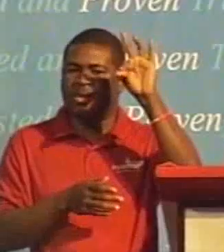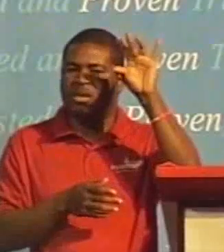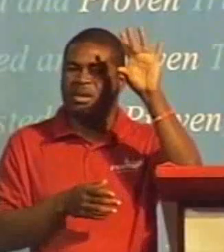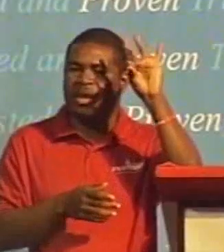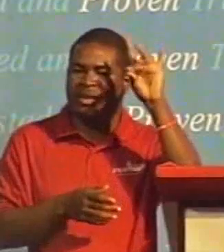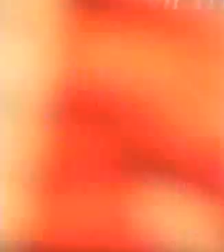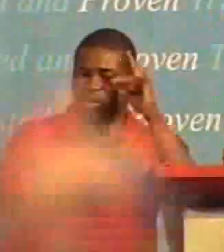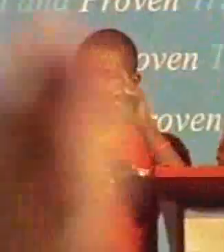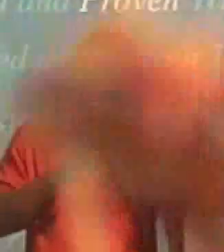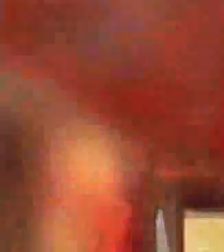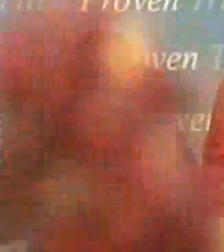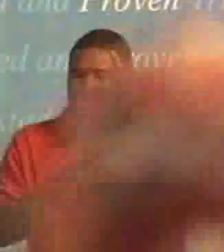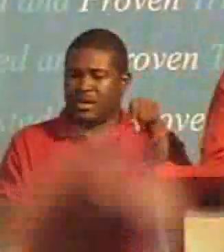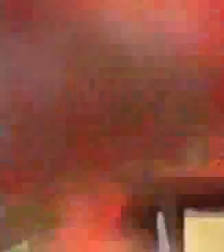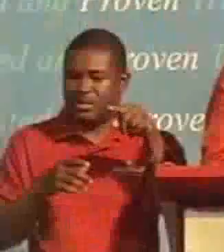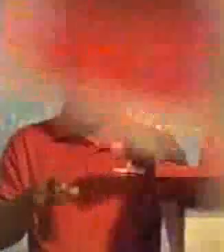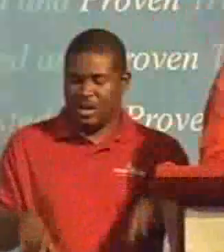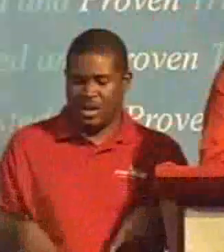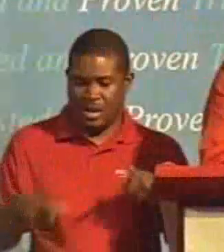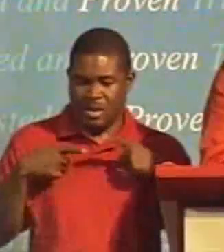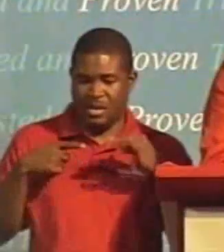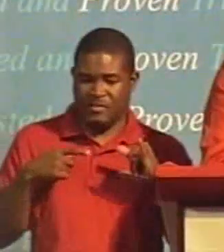occupancy.